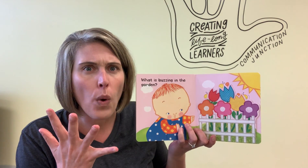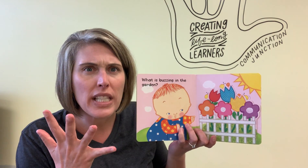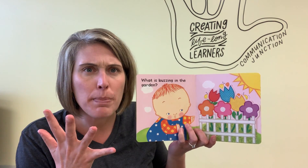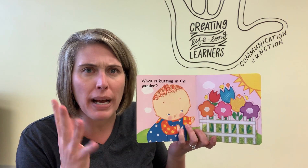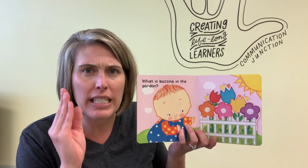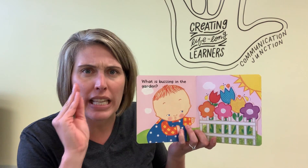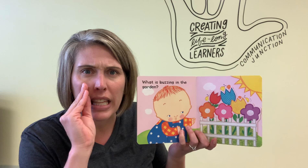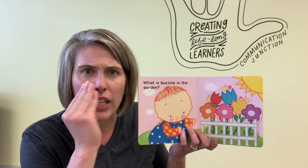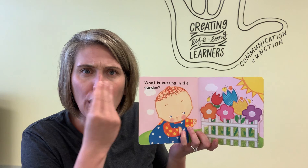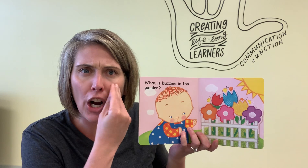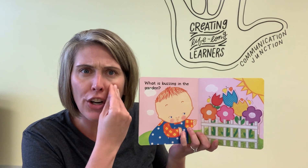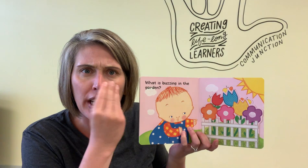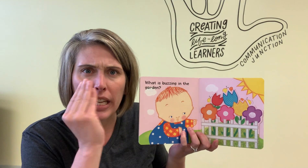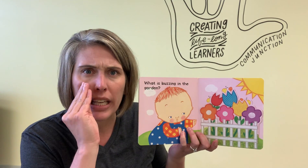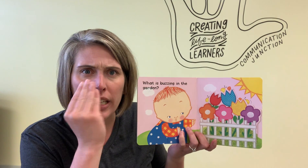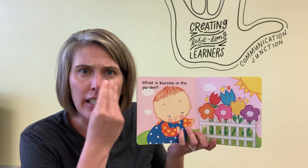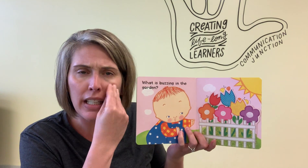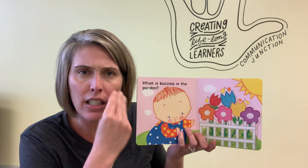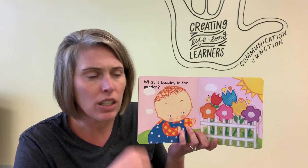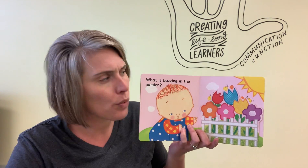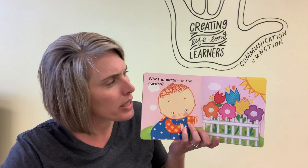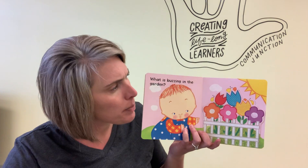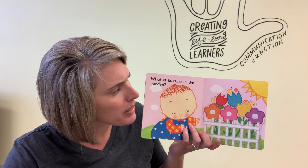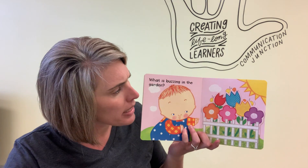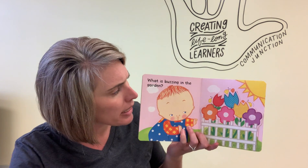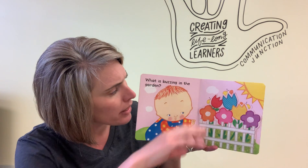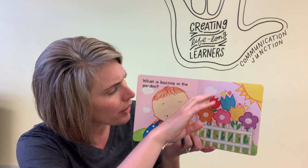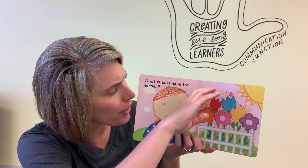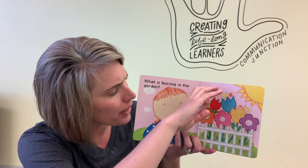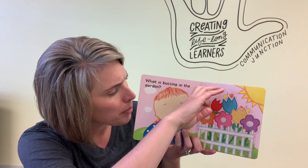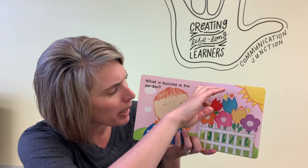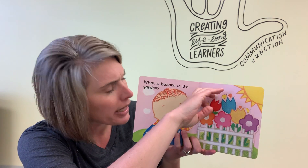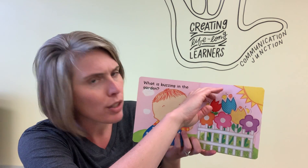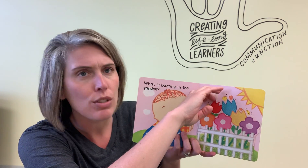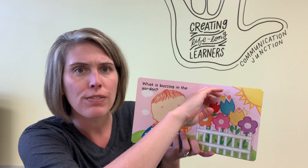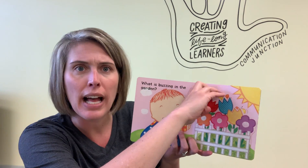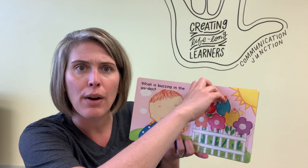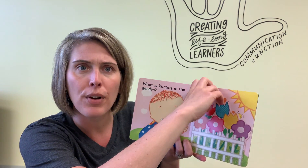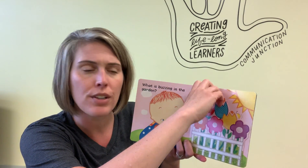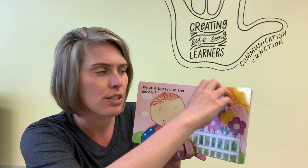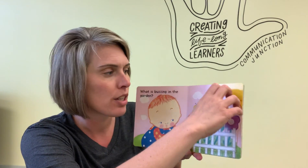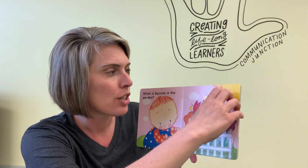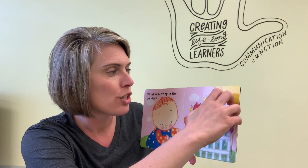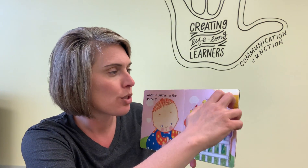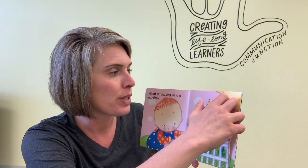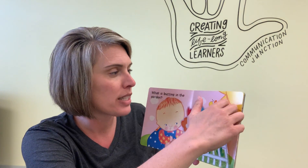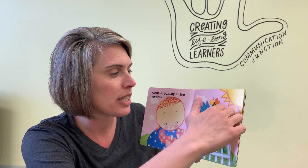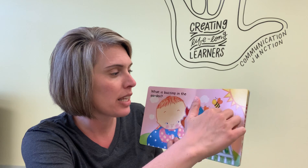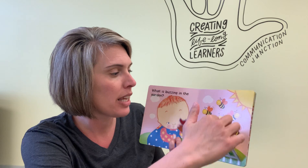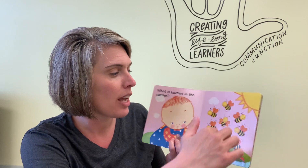What's buzzing in the garden? What's buzzing in the garden behind those flowers? Should we see?